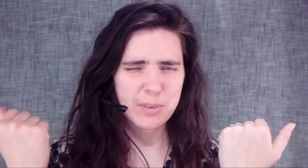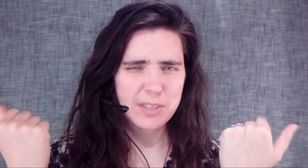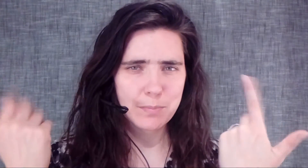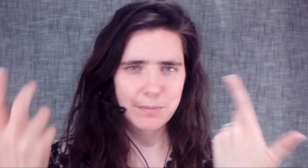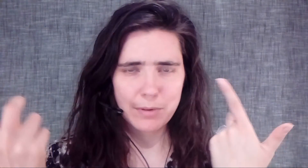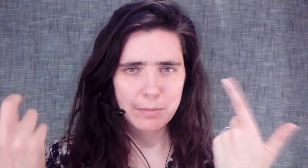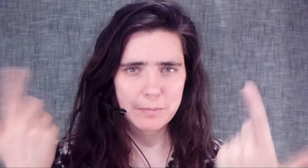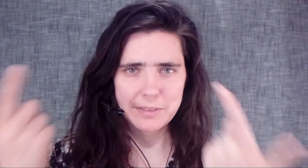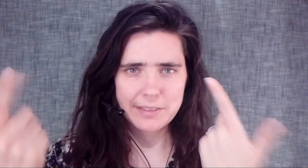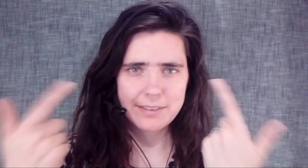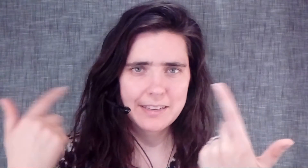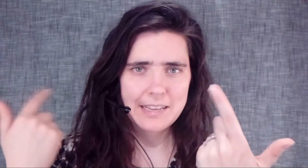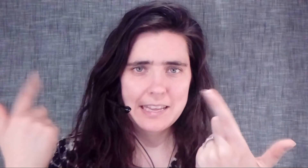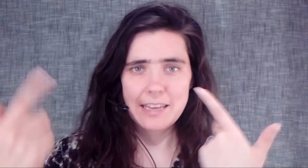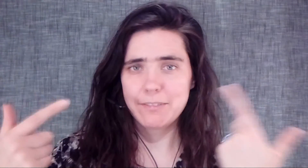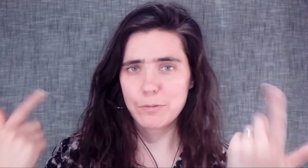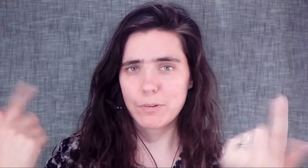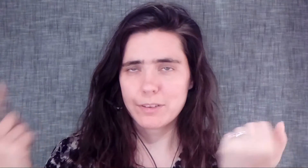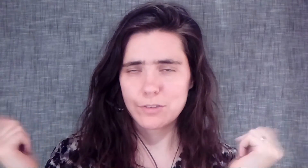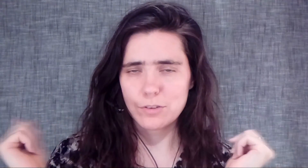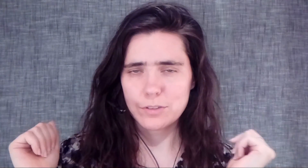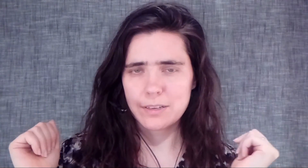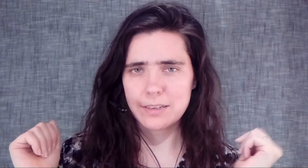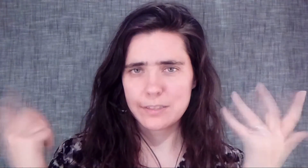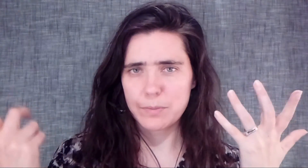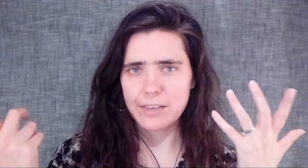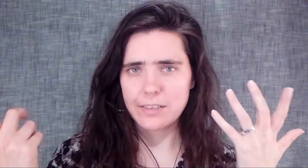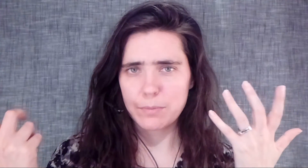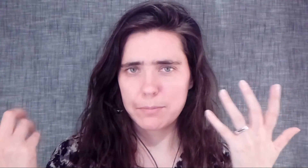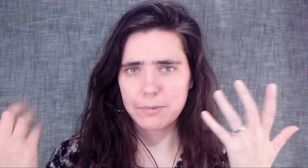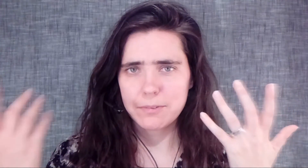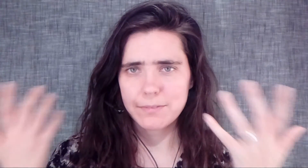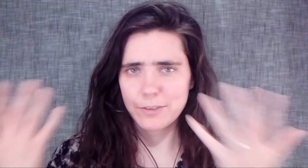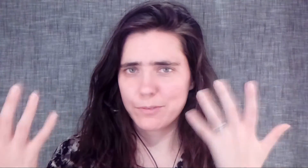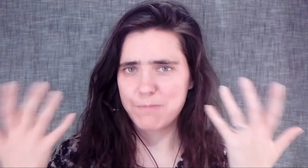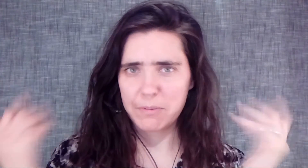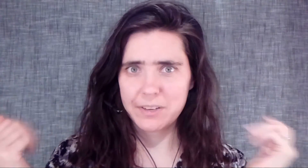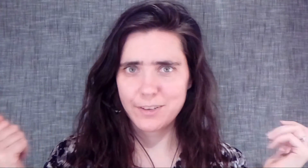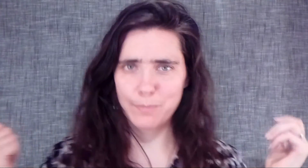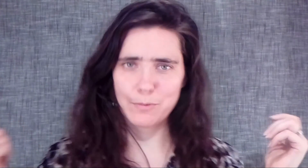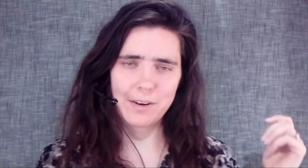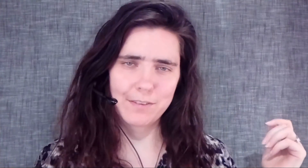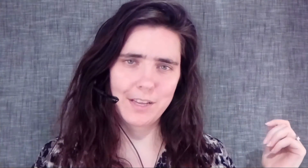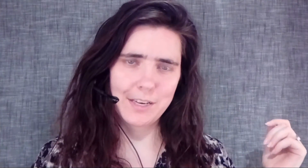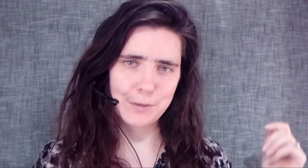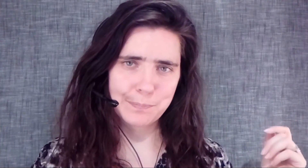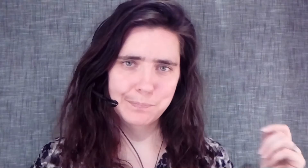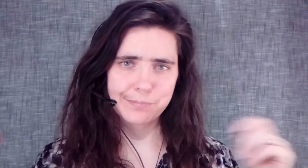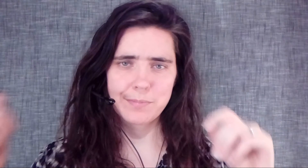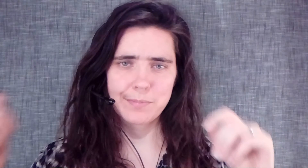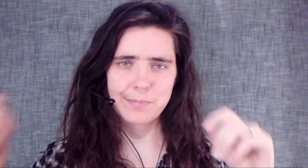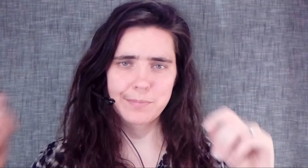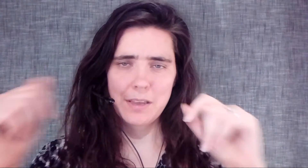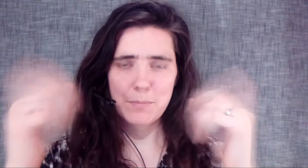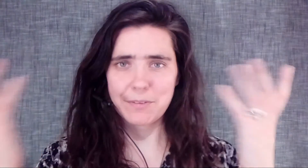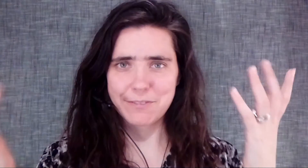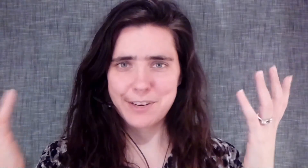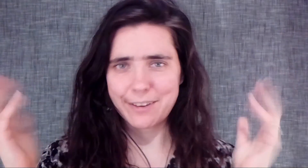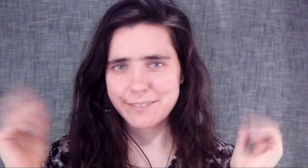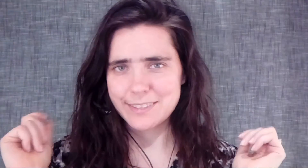choice, but probably if you were going to start speaking to people, you'd probably adopt whatever they do. But for now, since